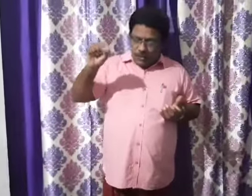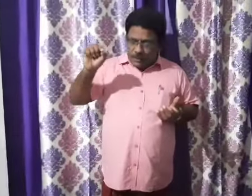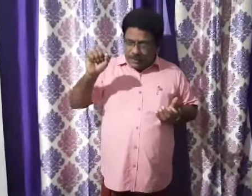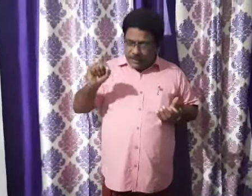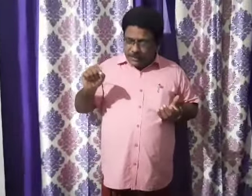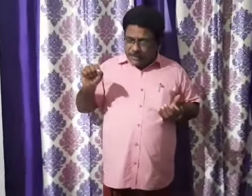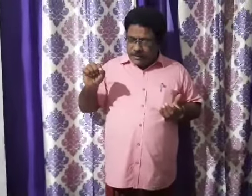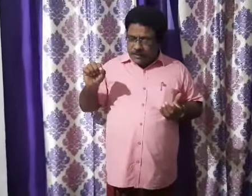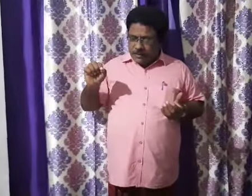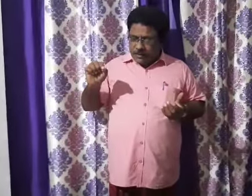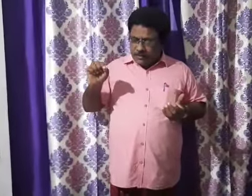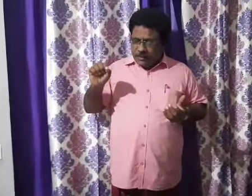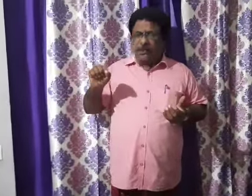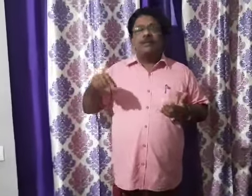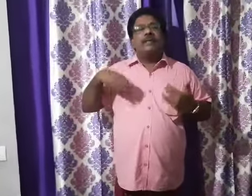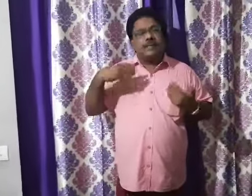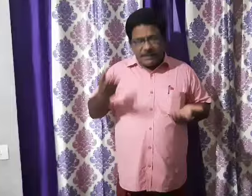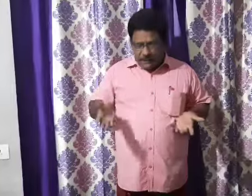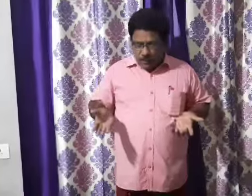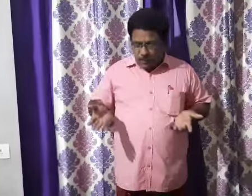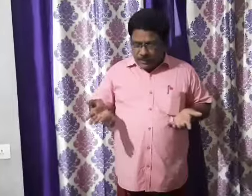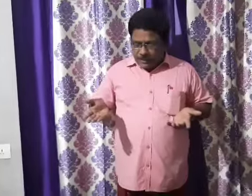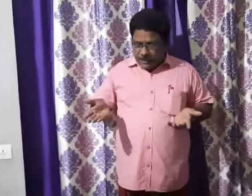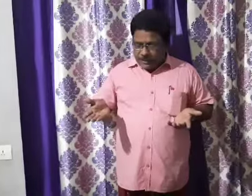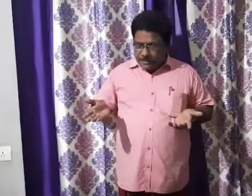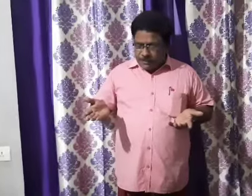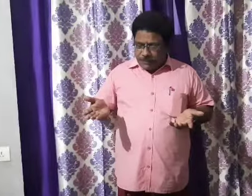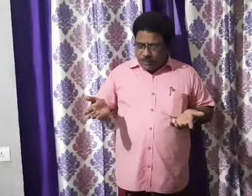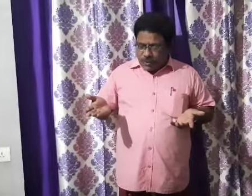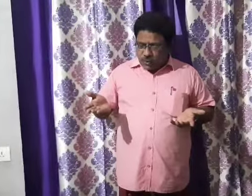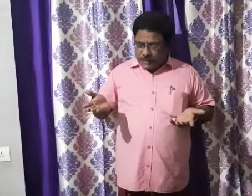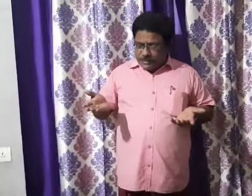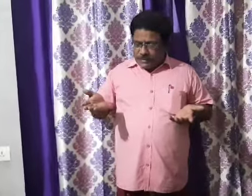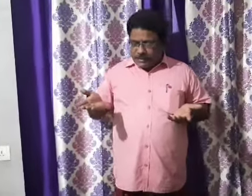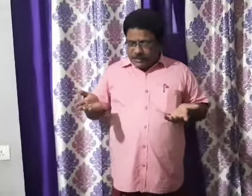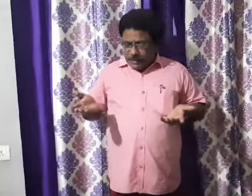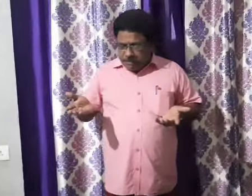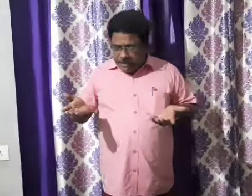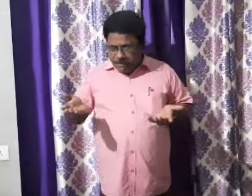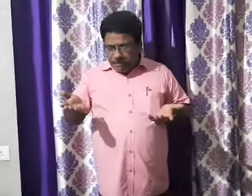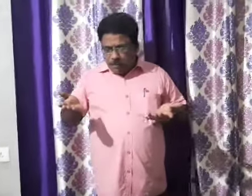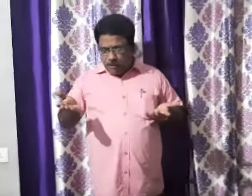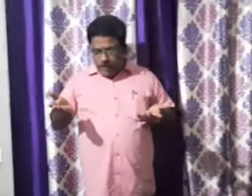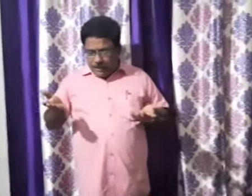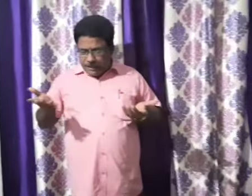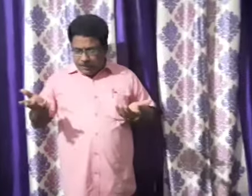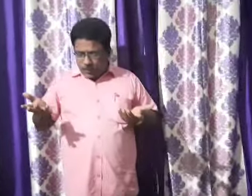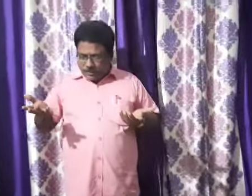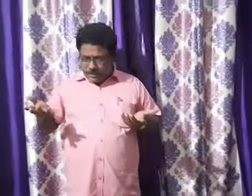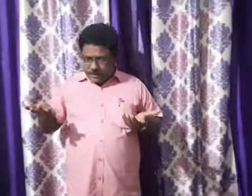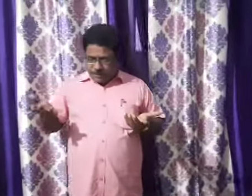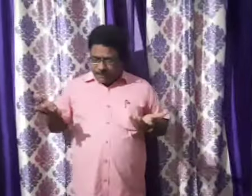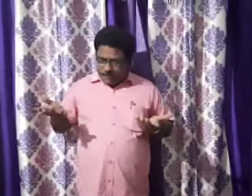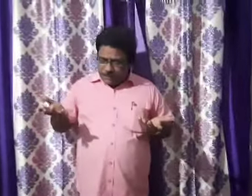local areas or especially in the rural areas, so that many people could be employed.